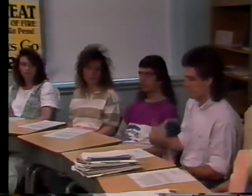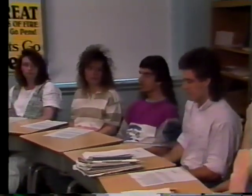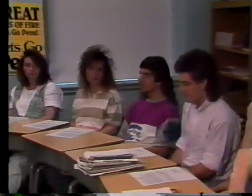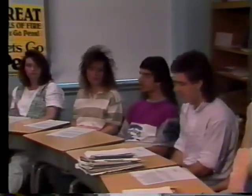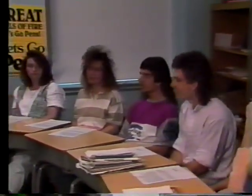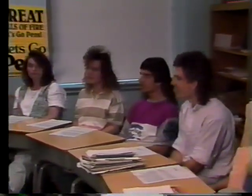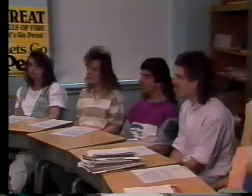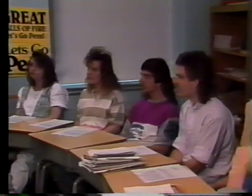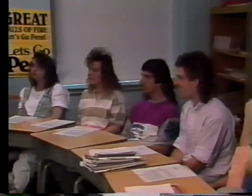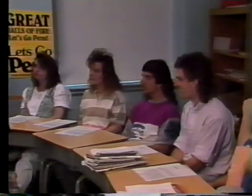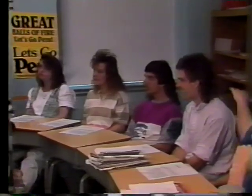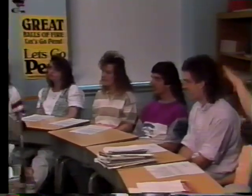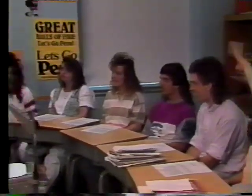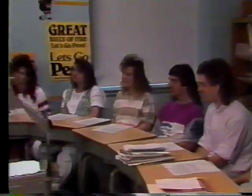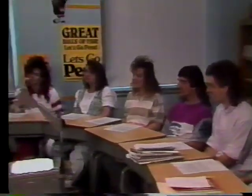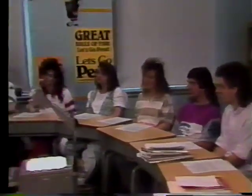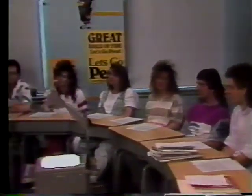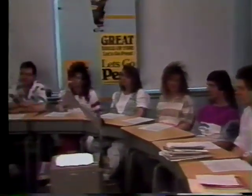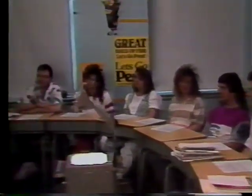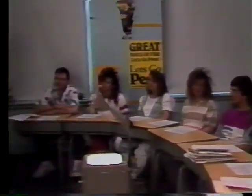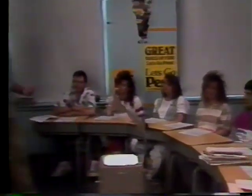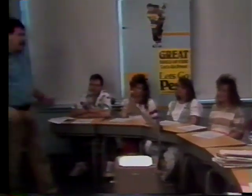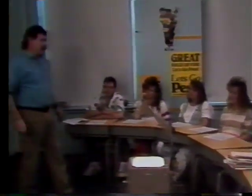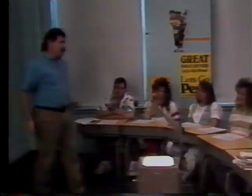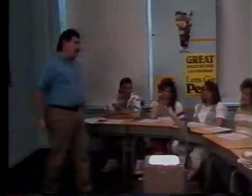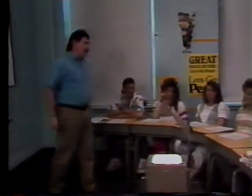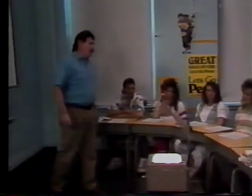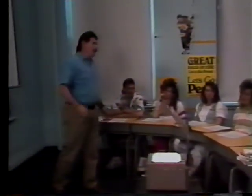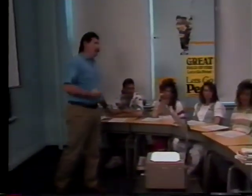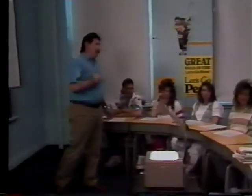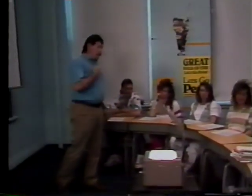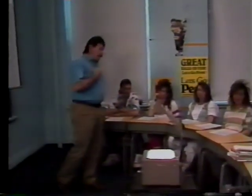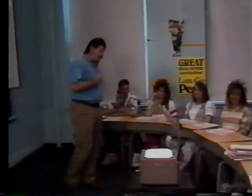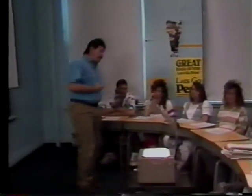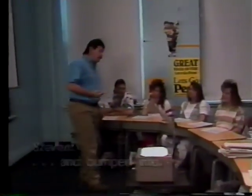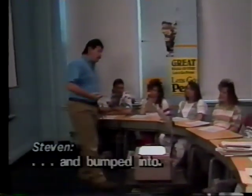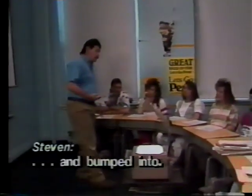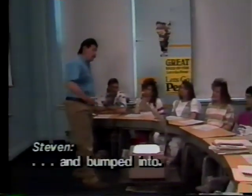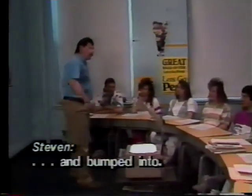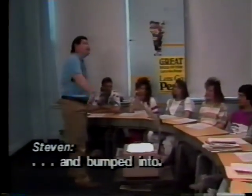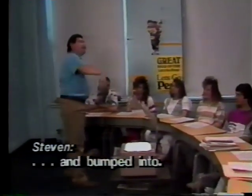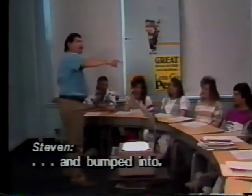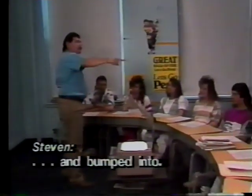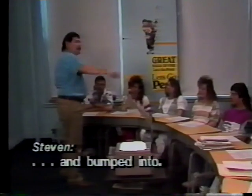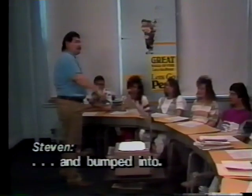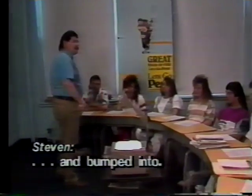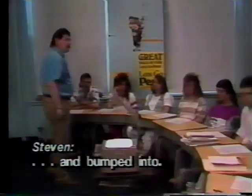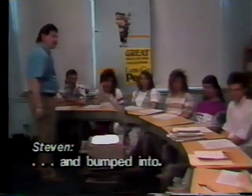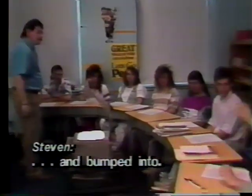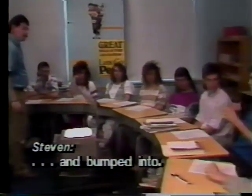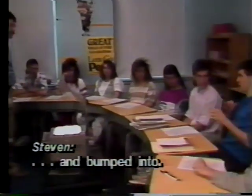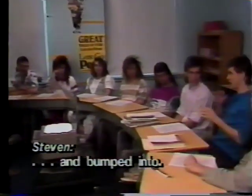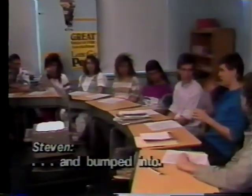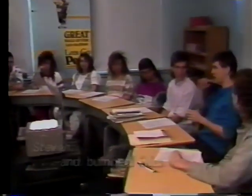He doesn't like to be suffocated and sweating a lot and bumped into. Raymond.